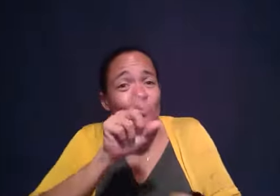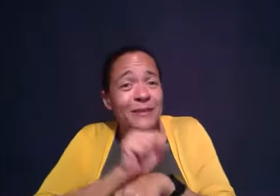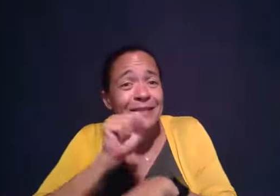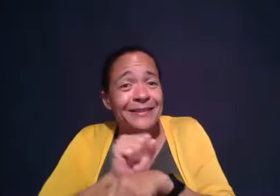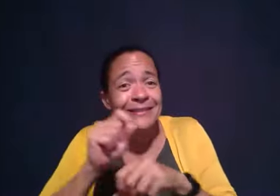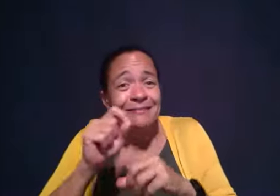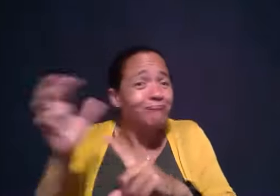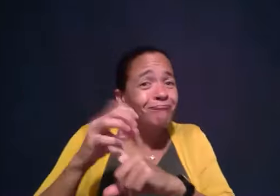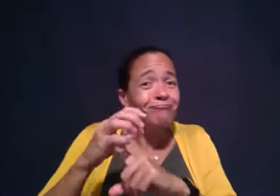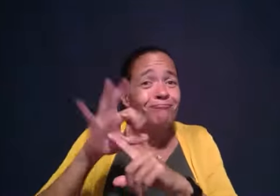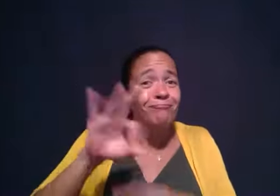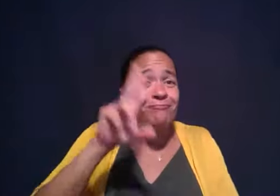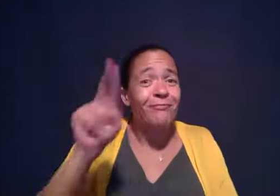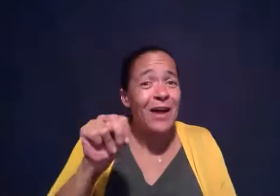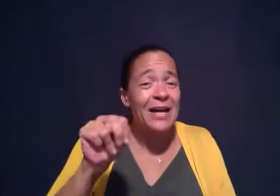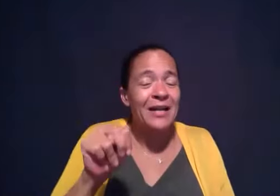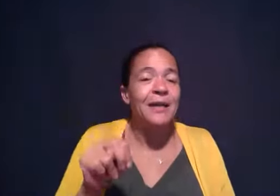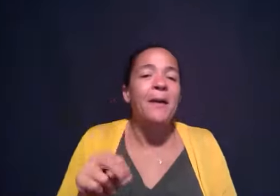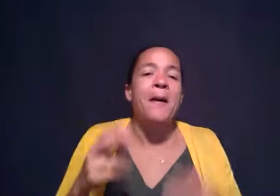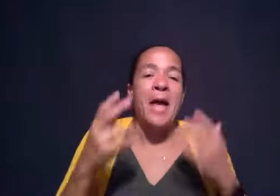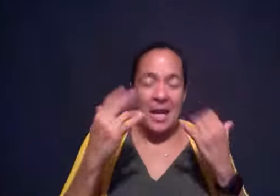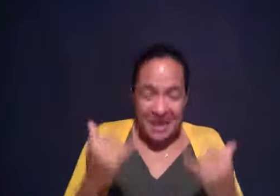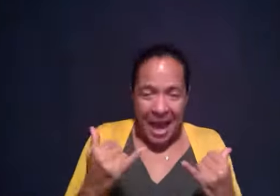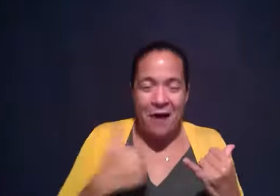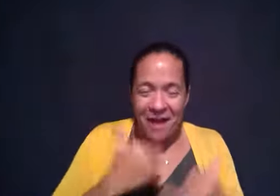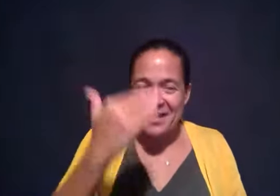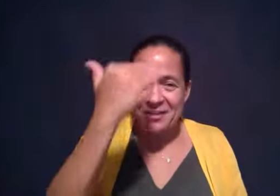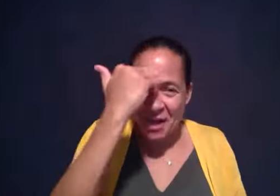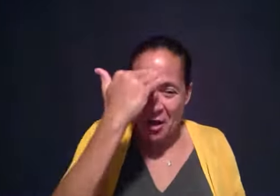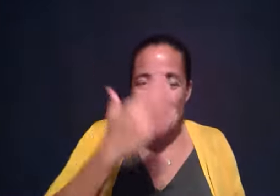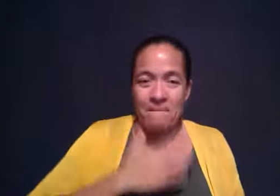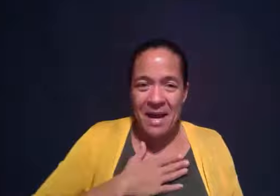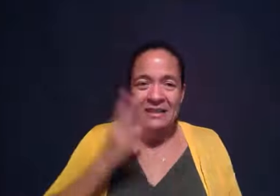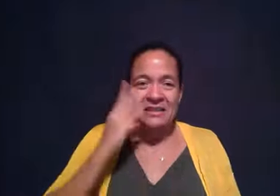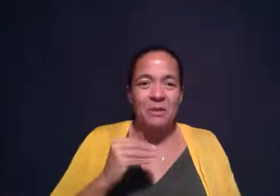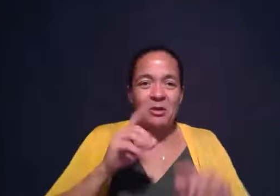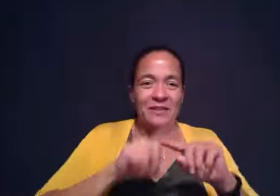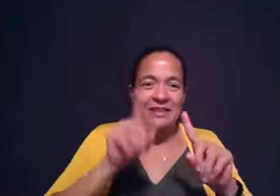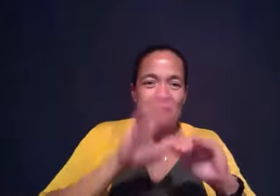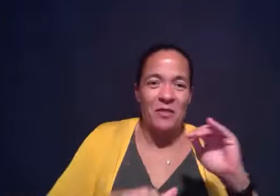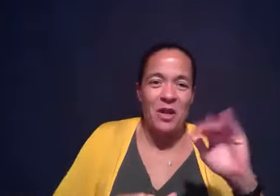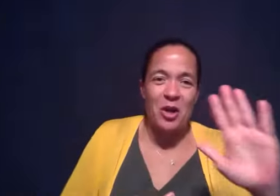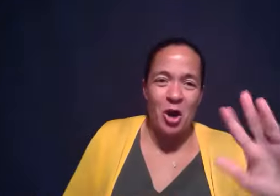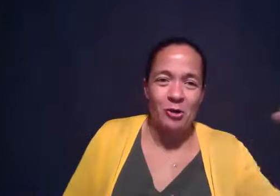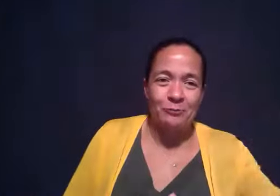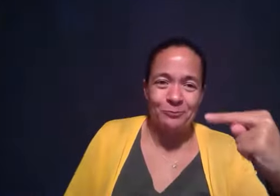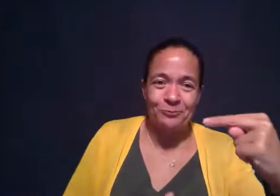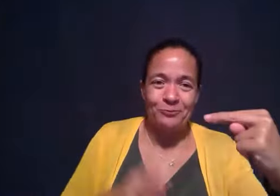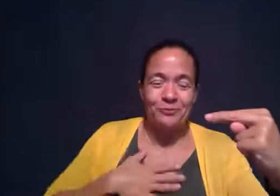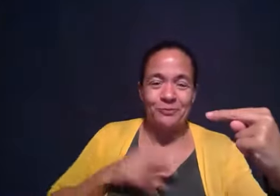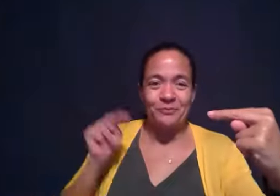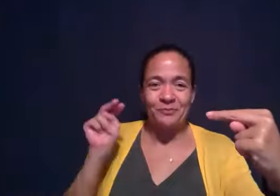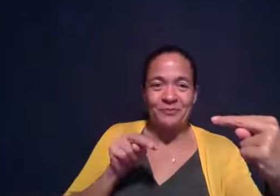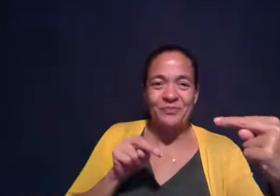And I now know it's because we had a completely different experience. You know, Susie had some drinks and she got